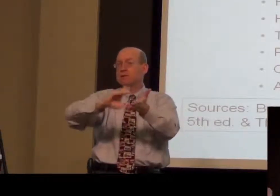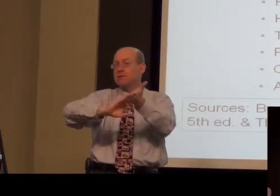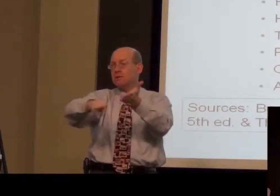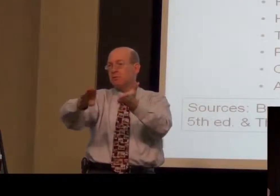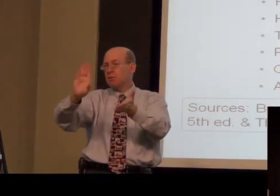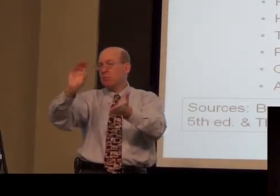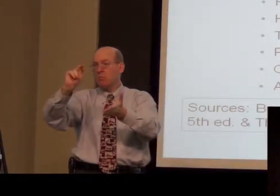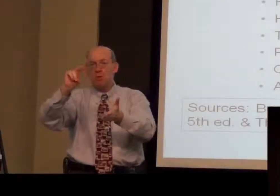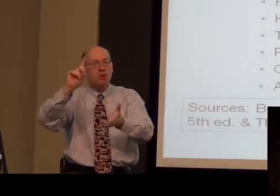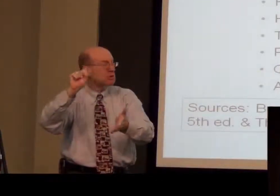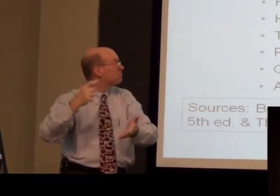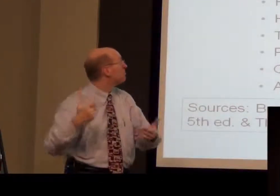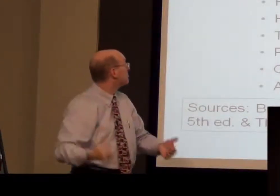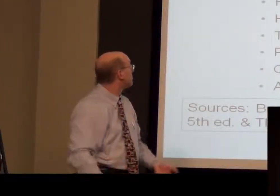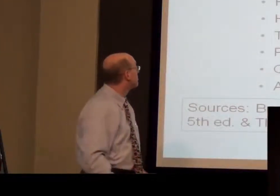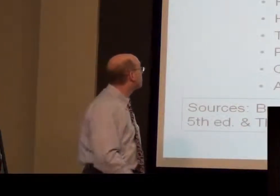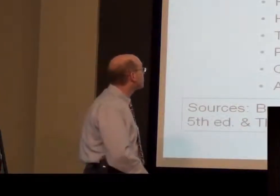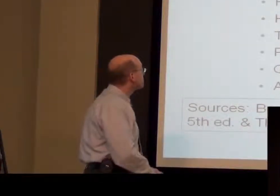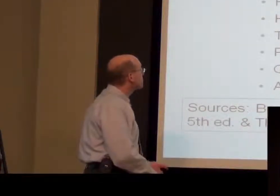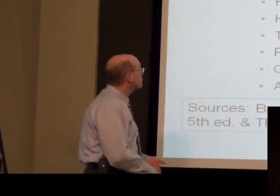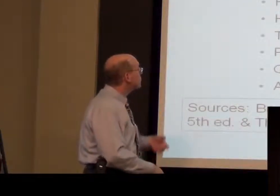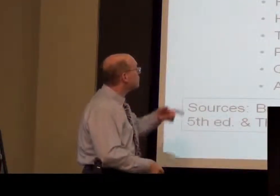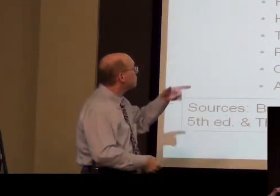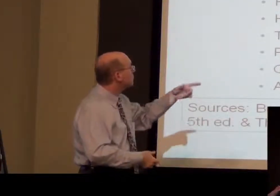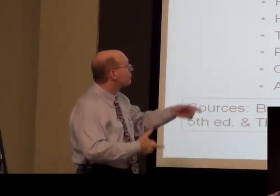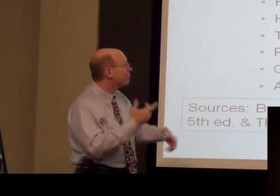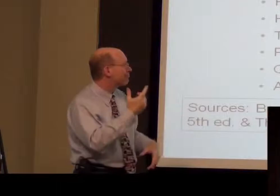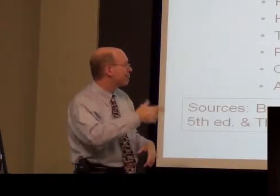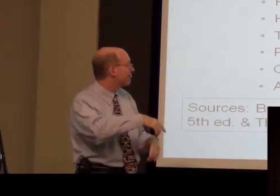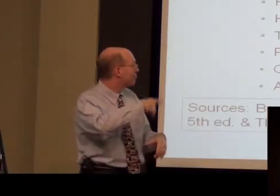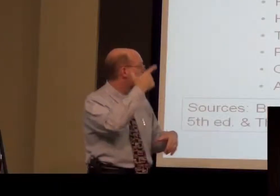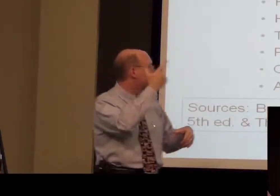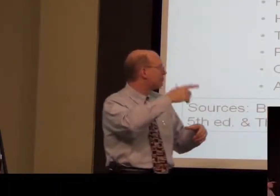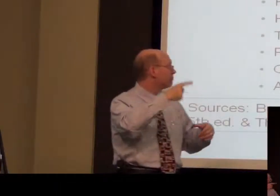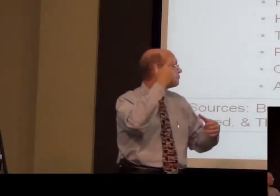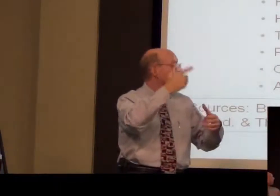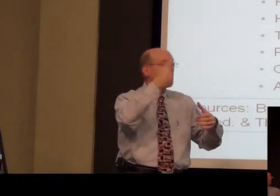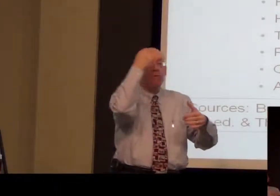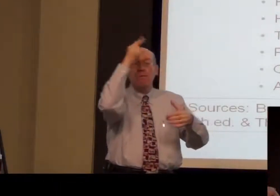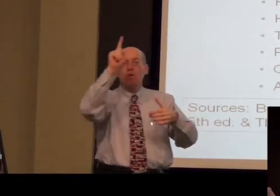different groups such as Higher Organization, the way Gallaudet used bonds last year, but also different